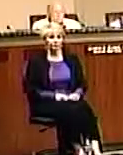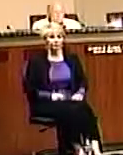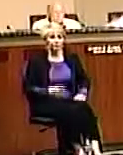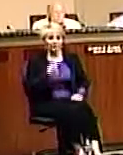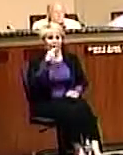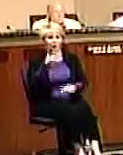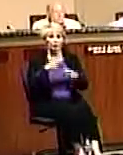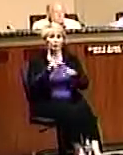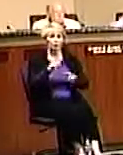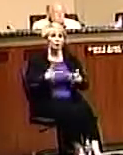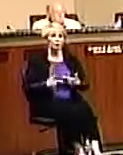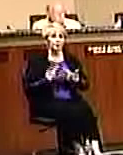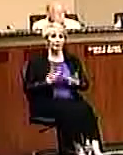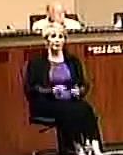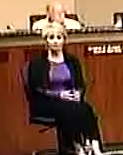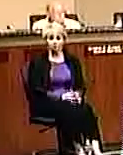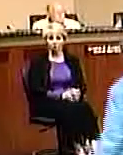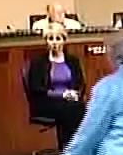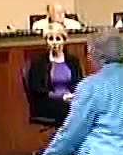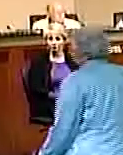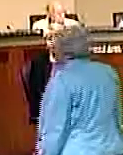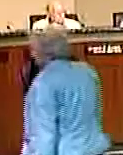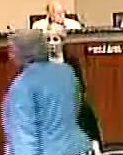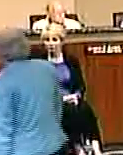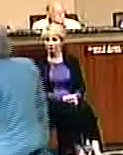state your name, where you reside.